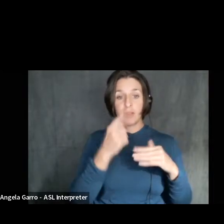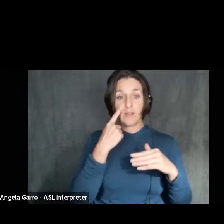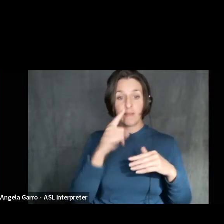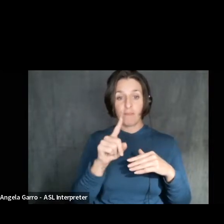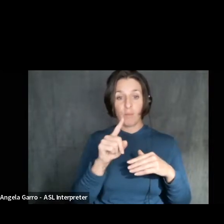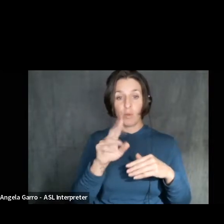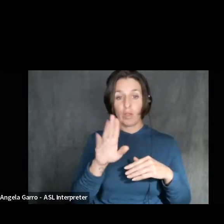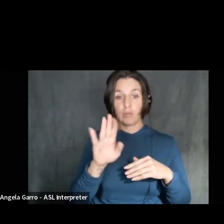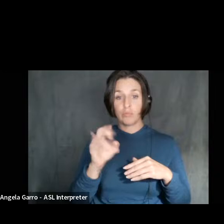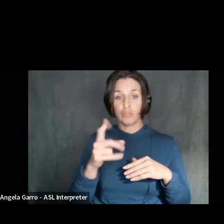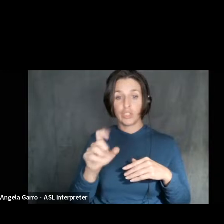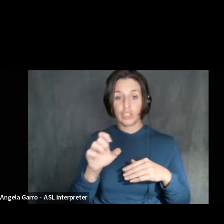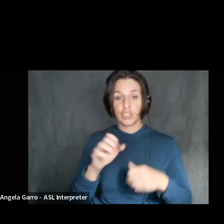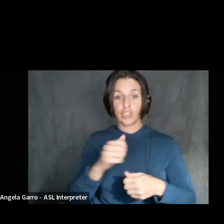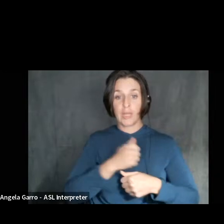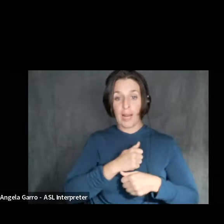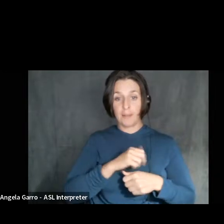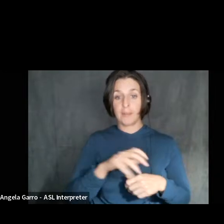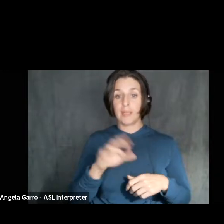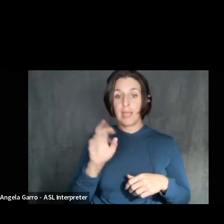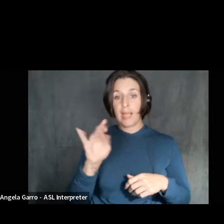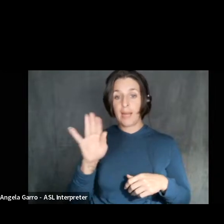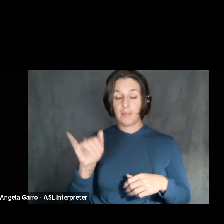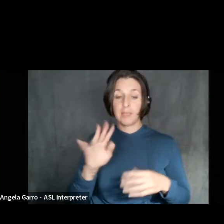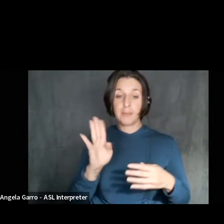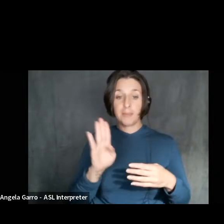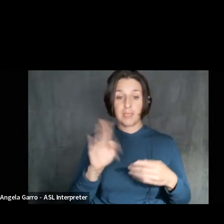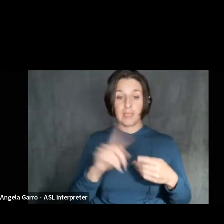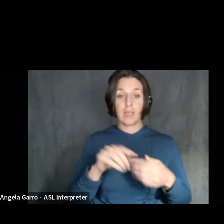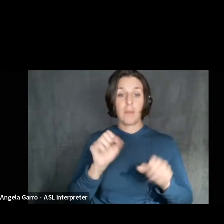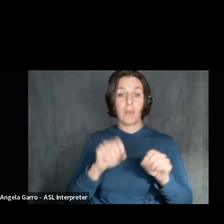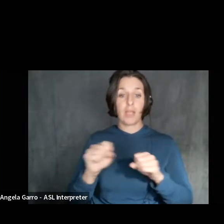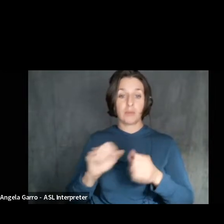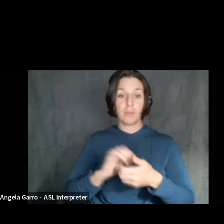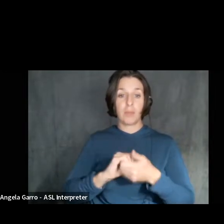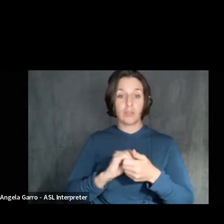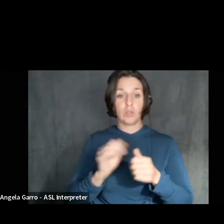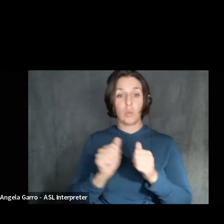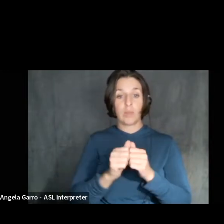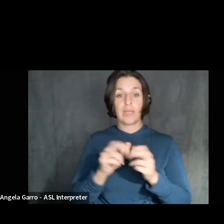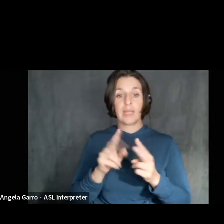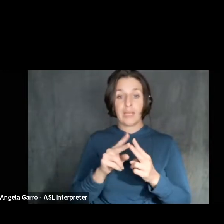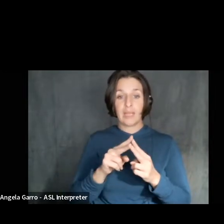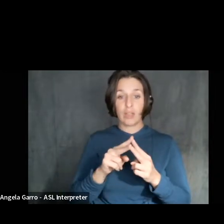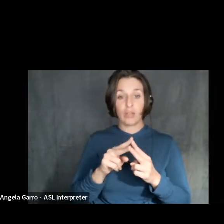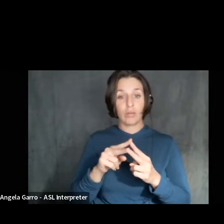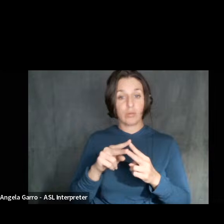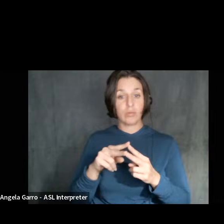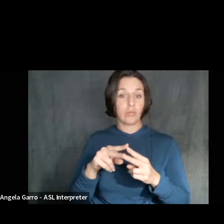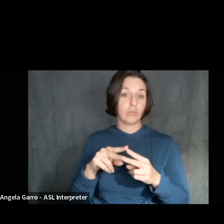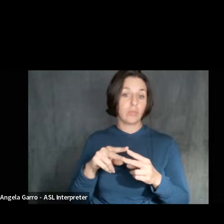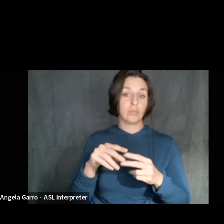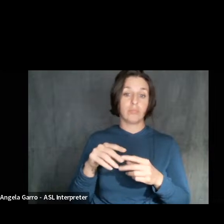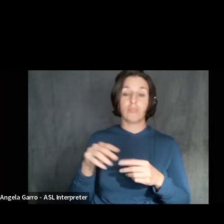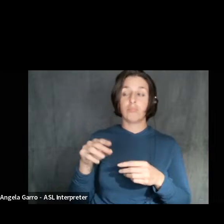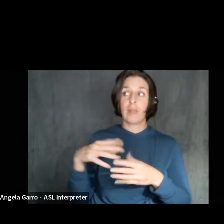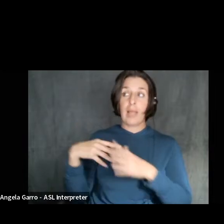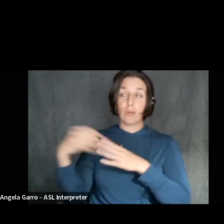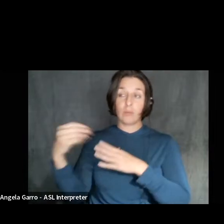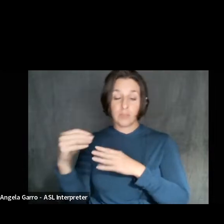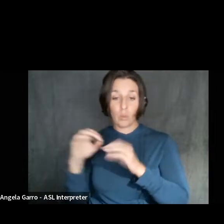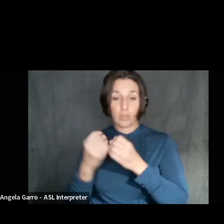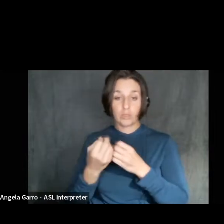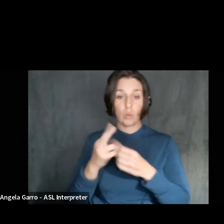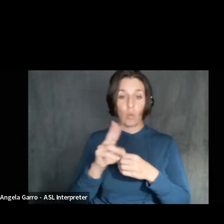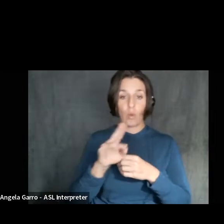Academy. B, a possible partnership with either a municipality or an outside organization to invest in